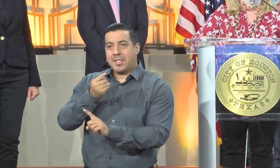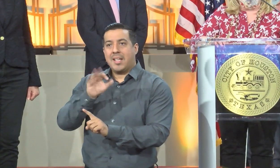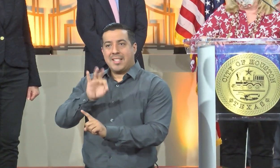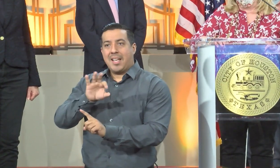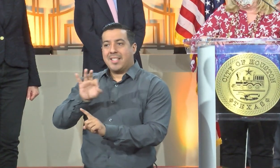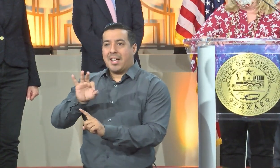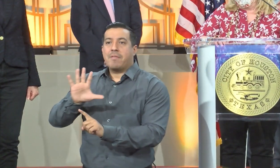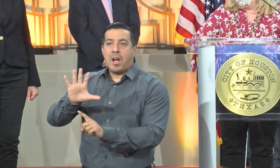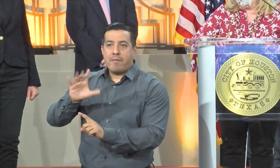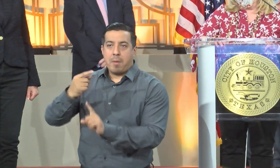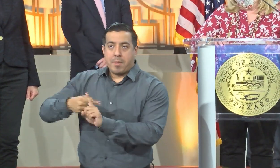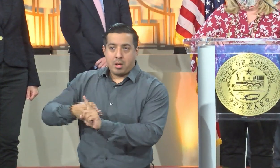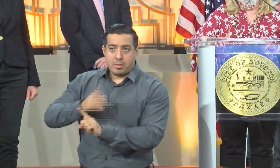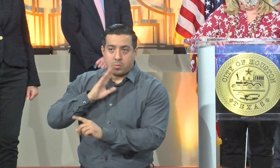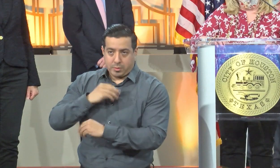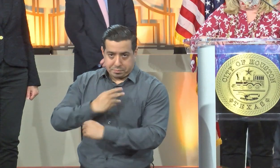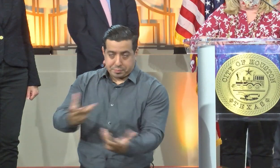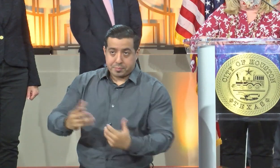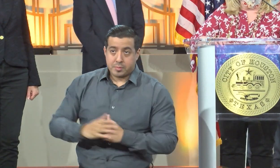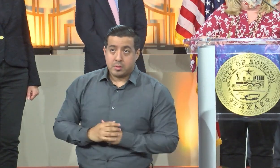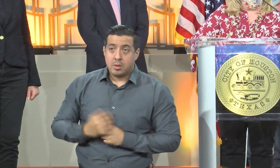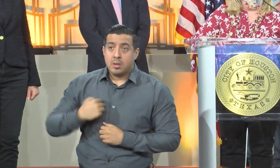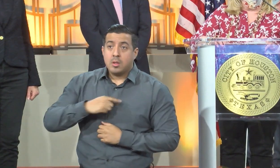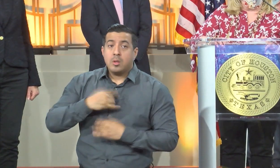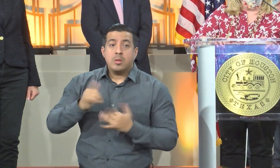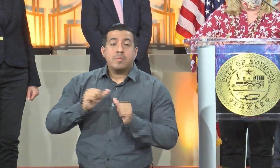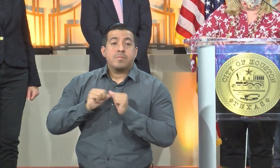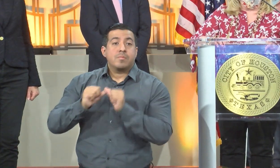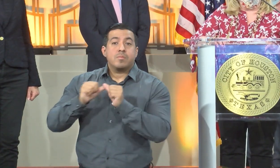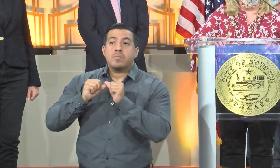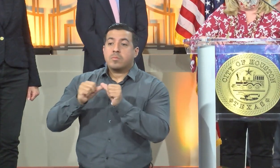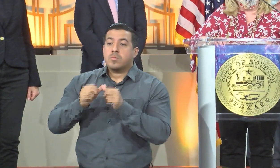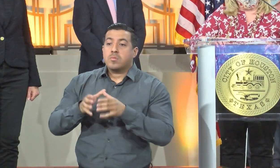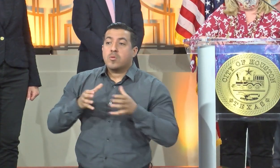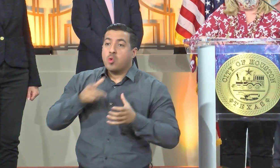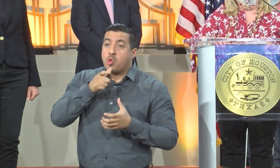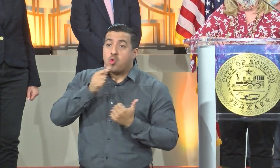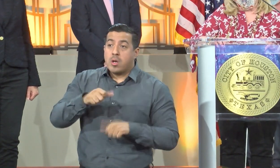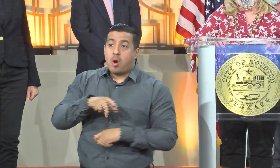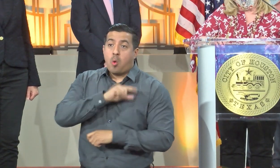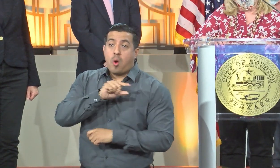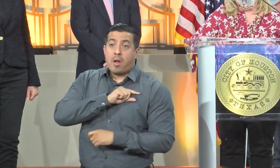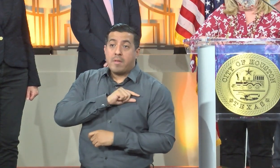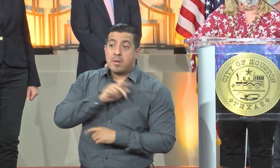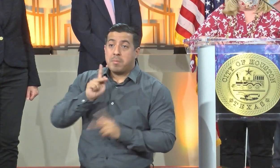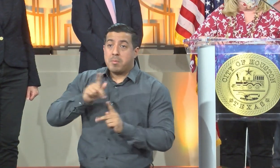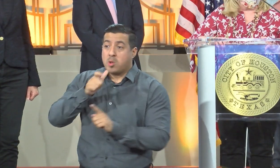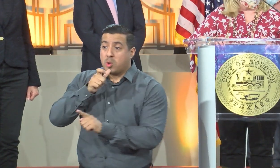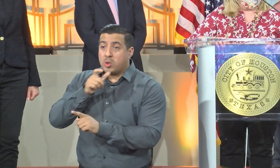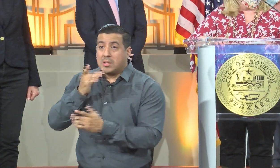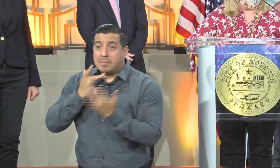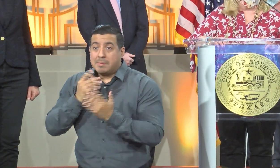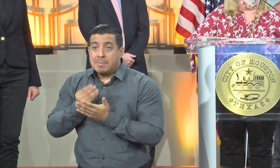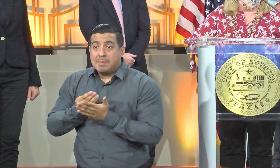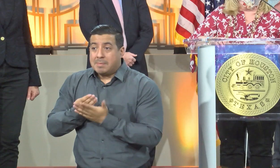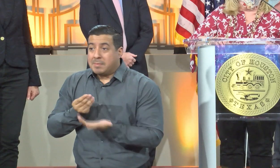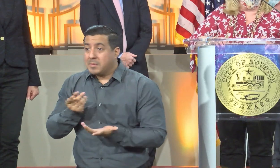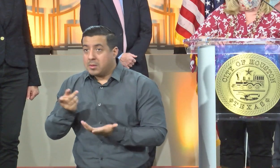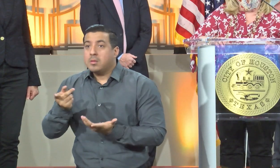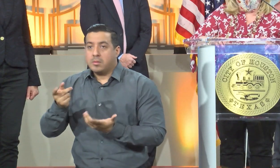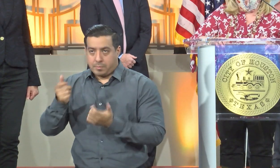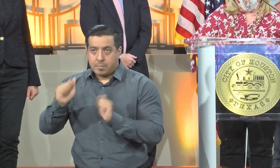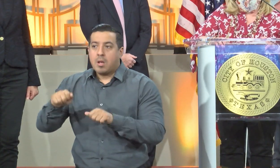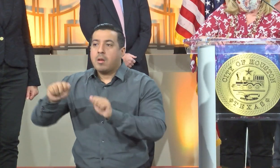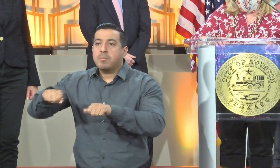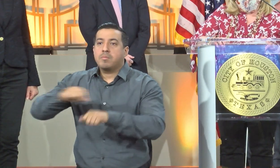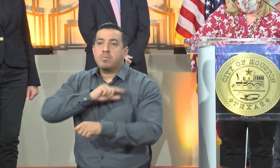who qualify. We have continued to expand the qualifications, so now most low-income Americans who live in a Comcast footprint are eligible